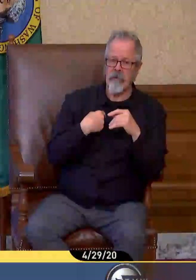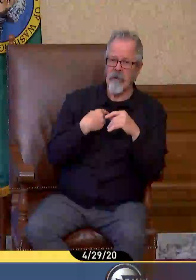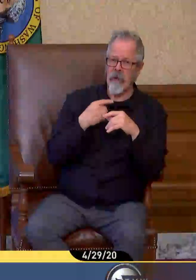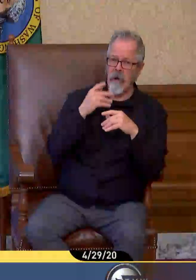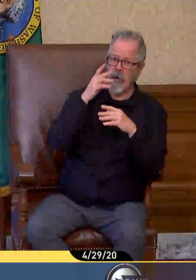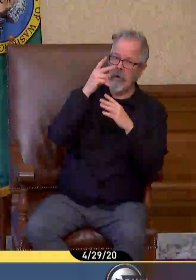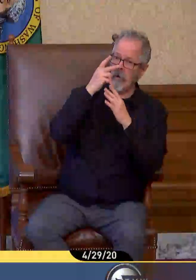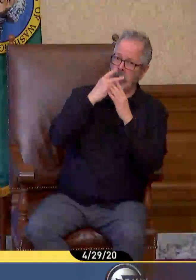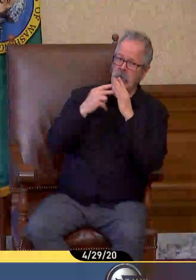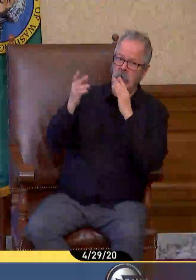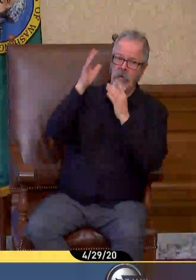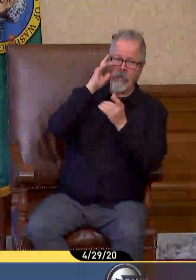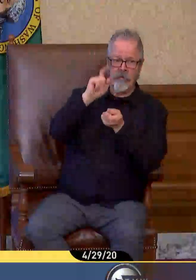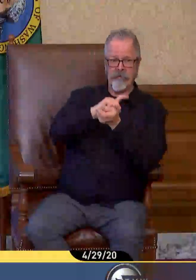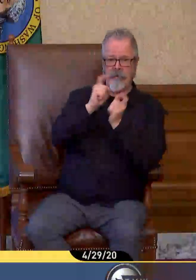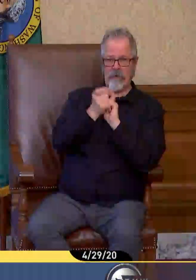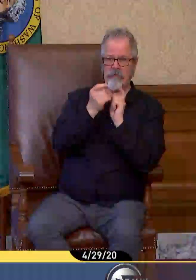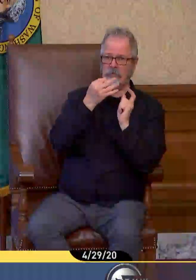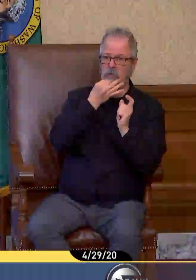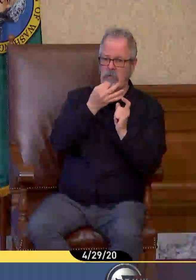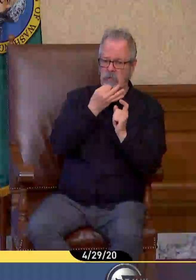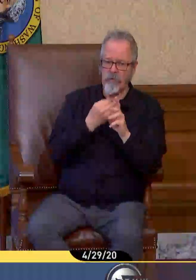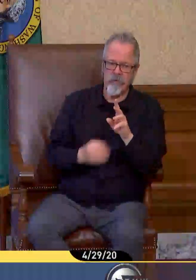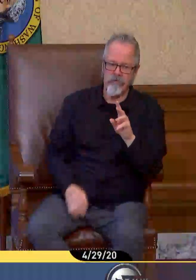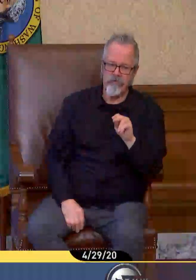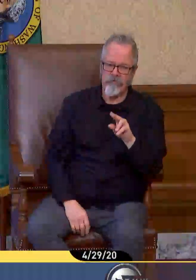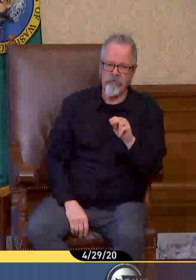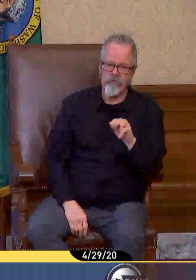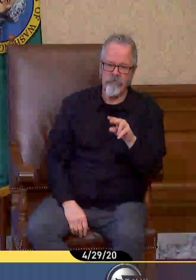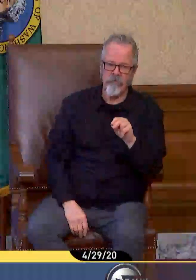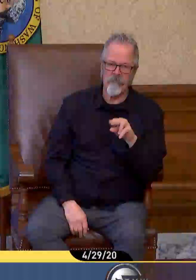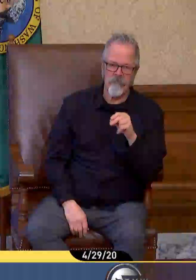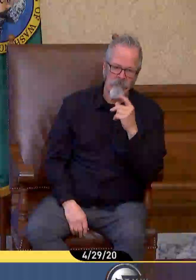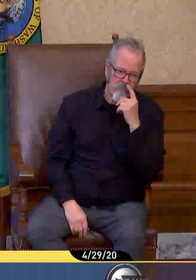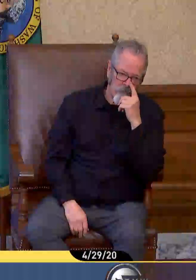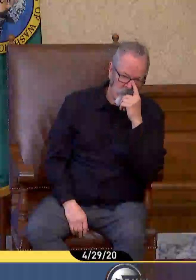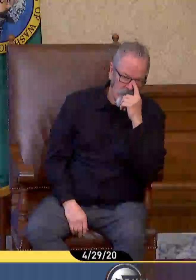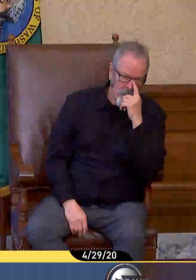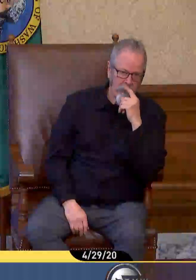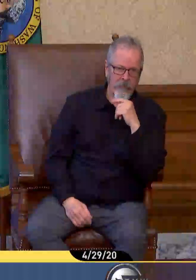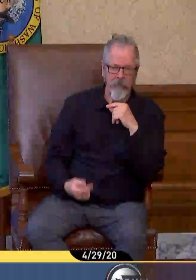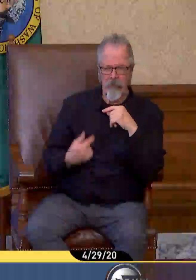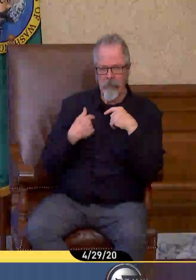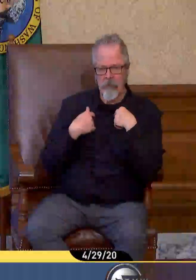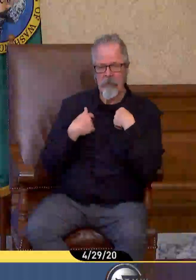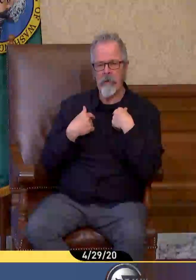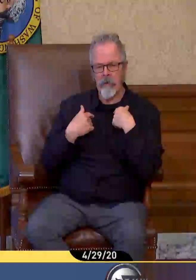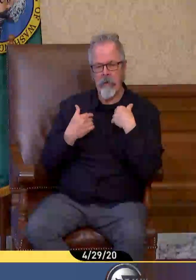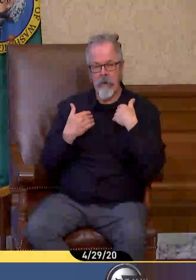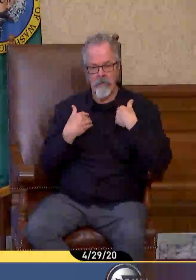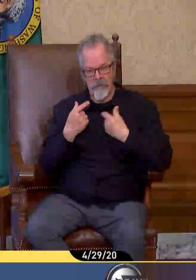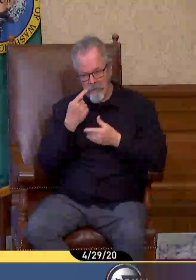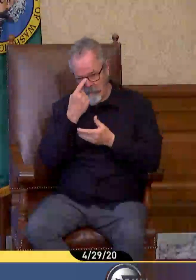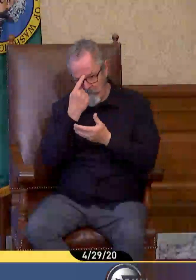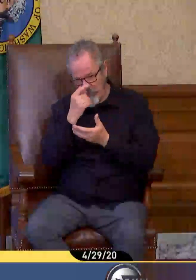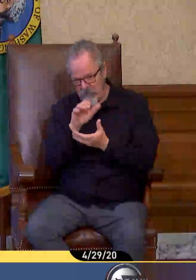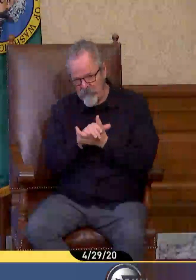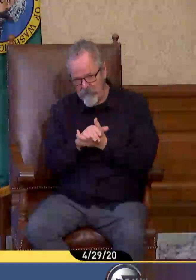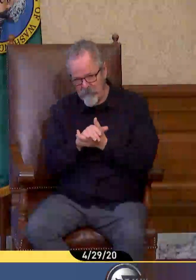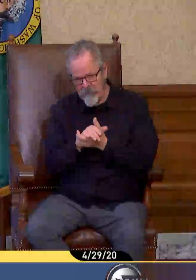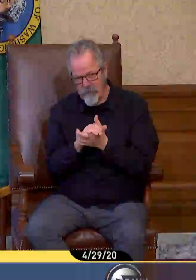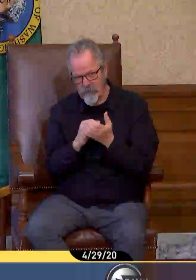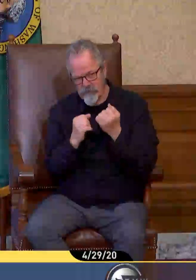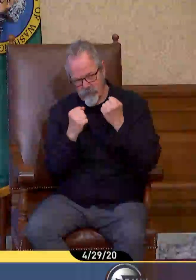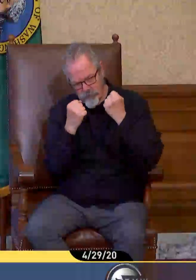that I've long believed, and I think there's increasing evidence that this is a very transmittable virus. For